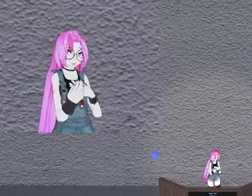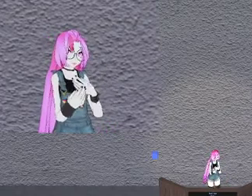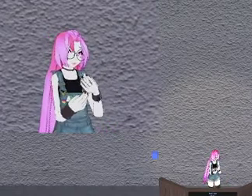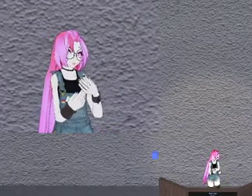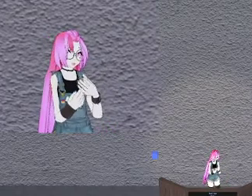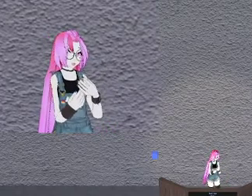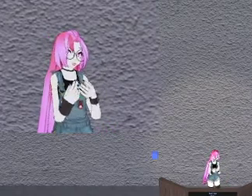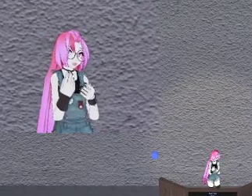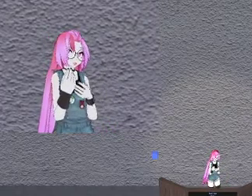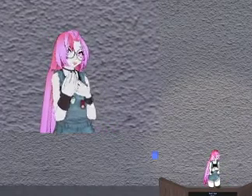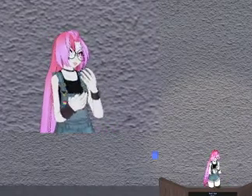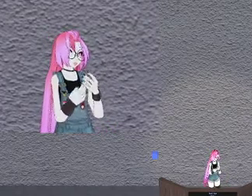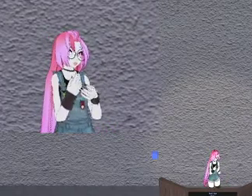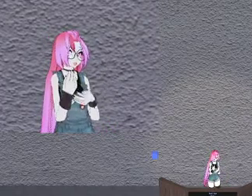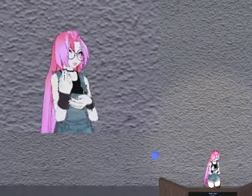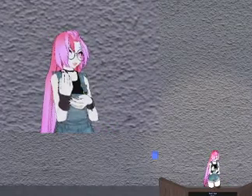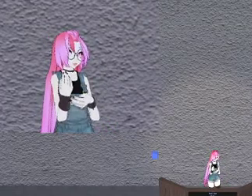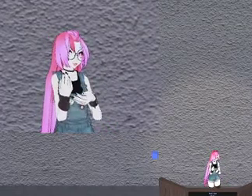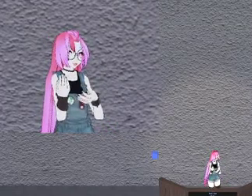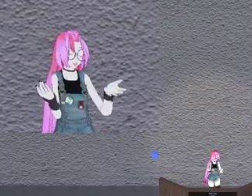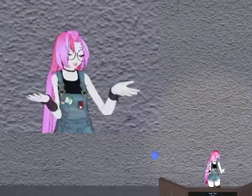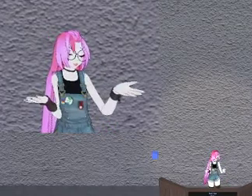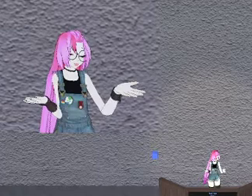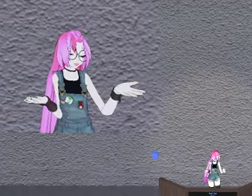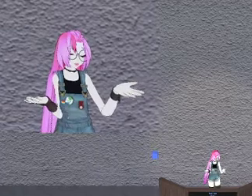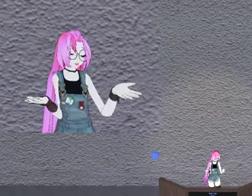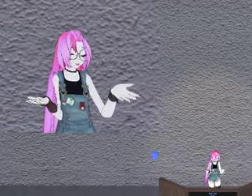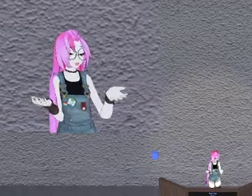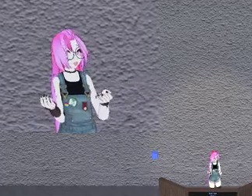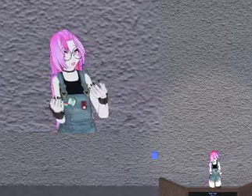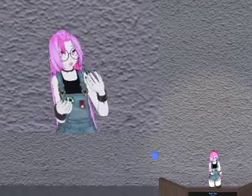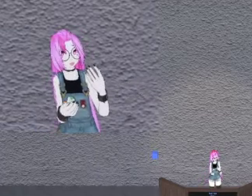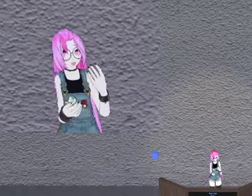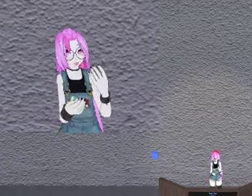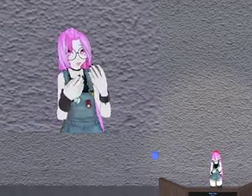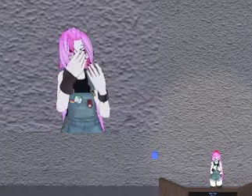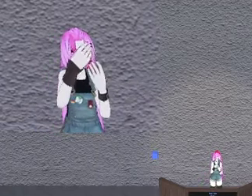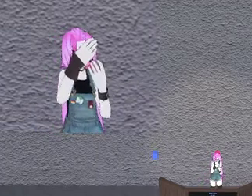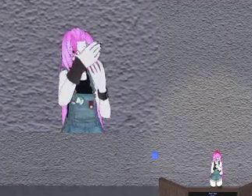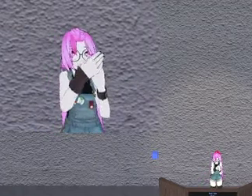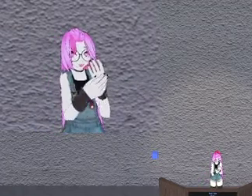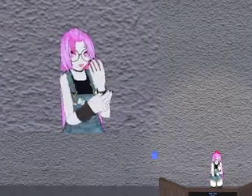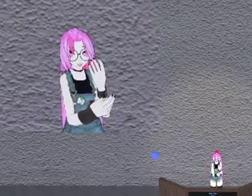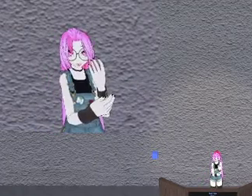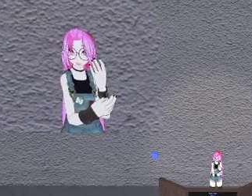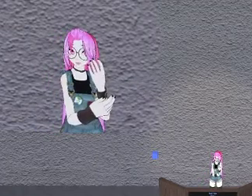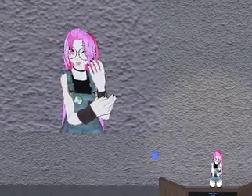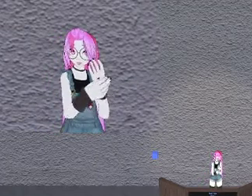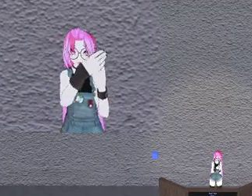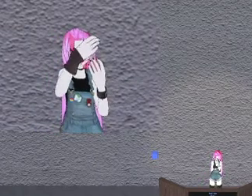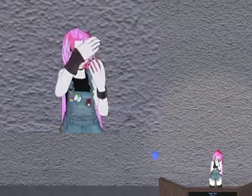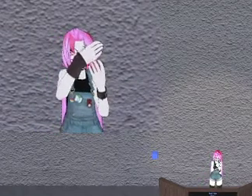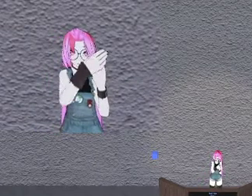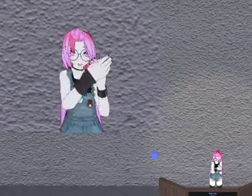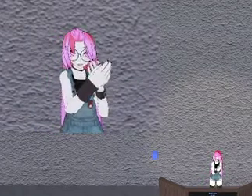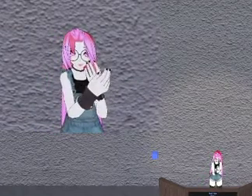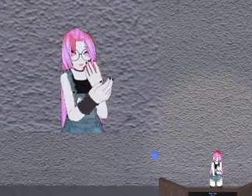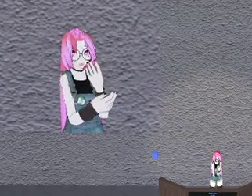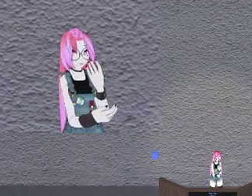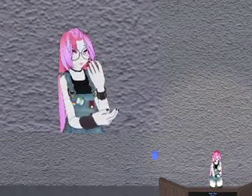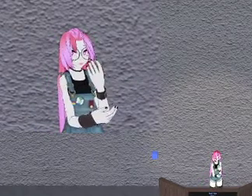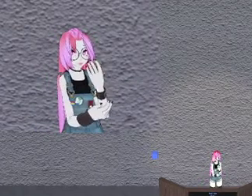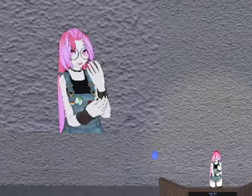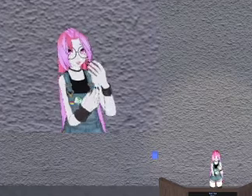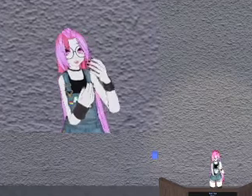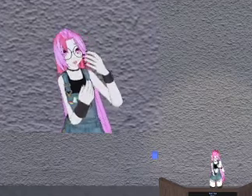hands. I just say hands because they're your hands. So the sign for hand is you're doing this. You're just showing your hand,